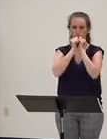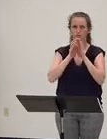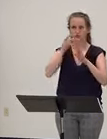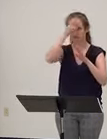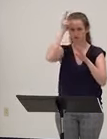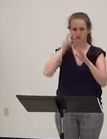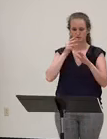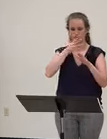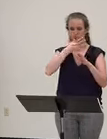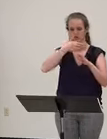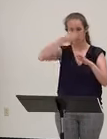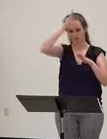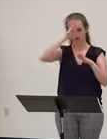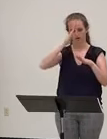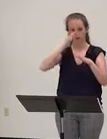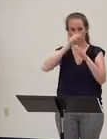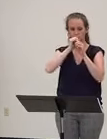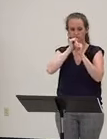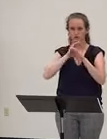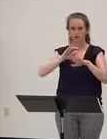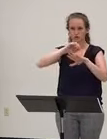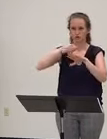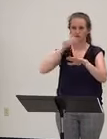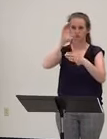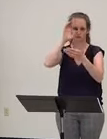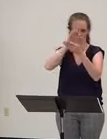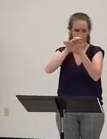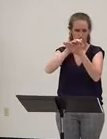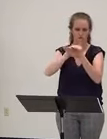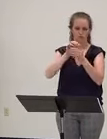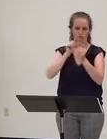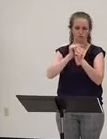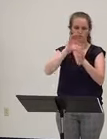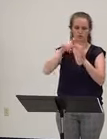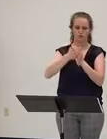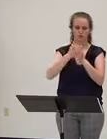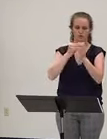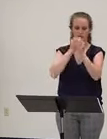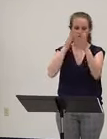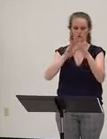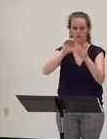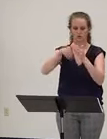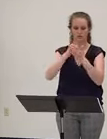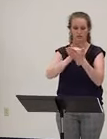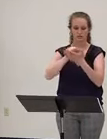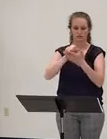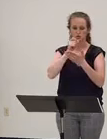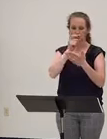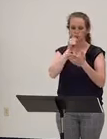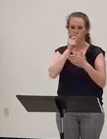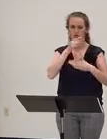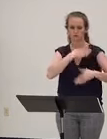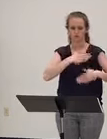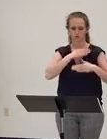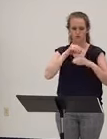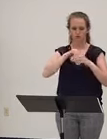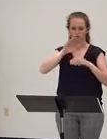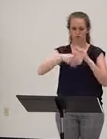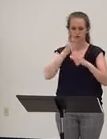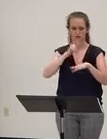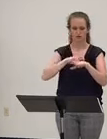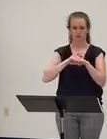Mother of God, with Blessed Joseph, her spouse, with the blessed apostles and all the saints who have pleased you throughout the